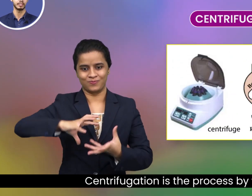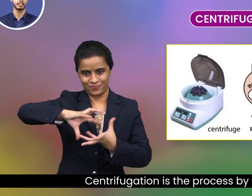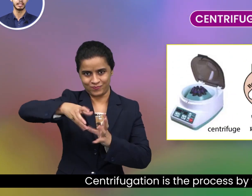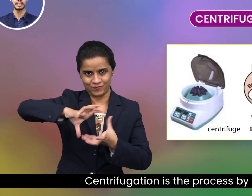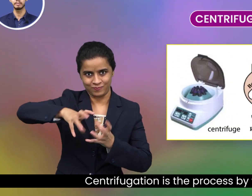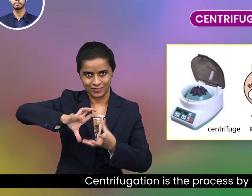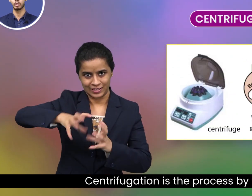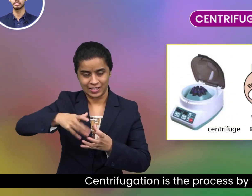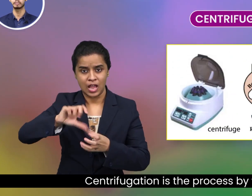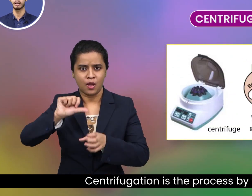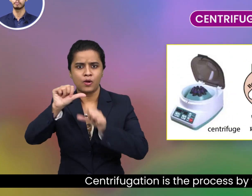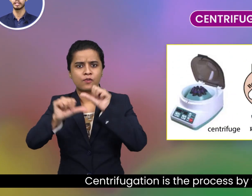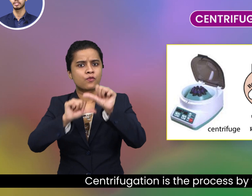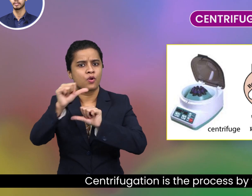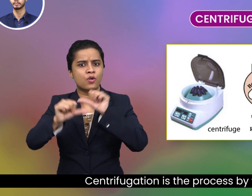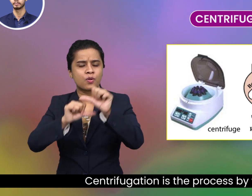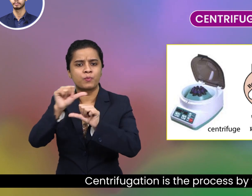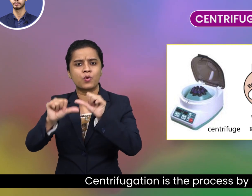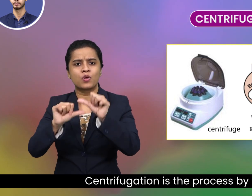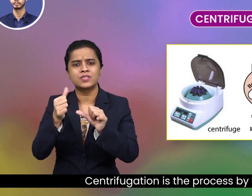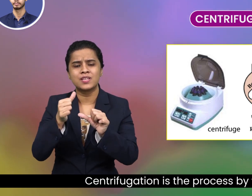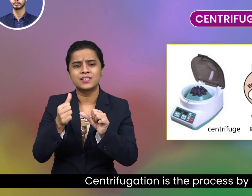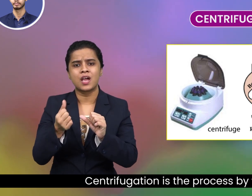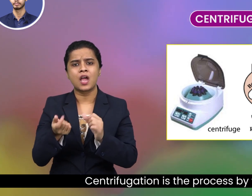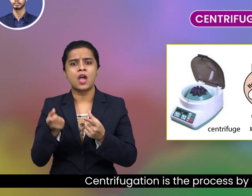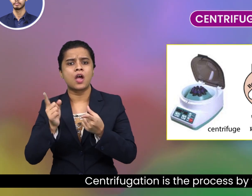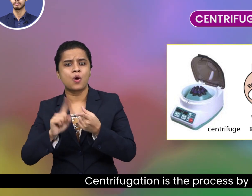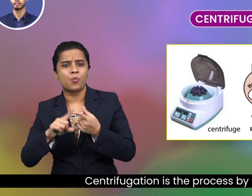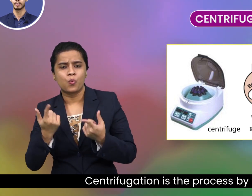Centrifugation is a process by which